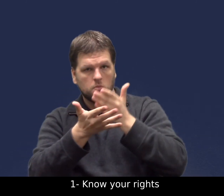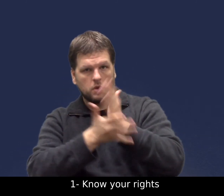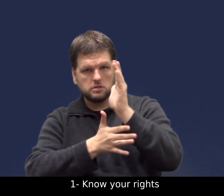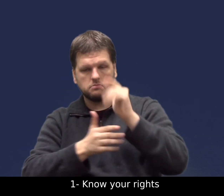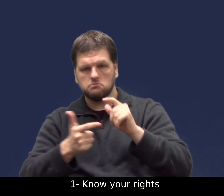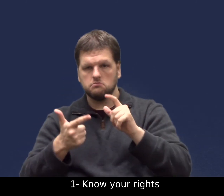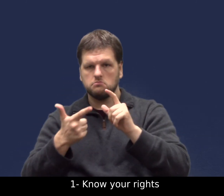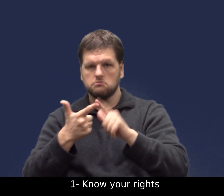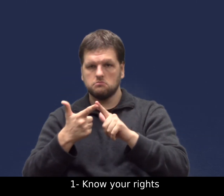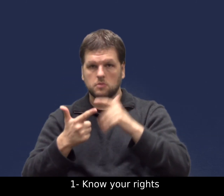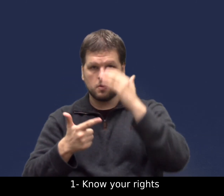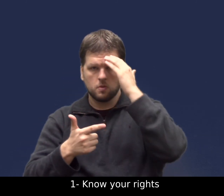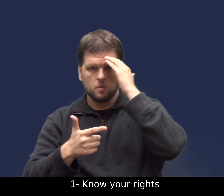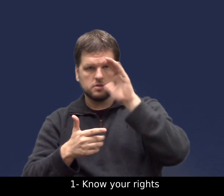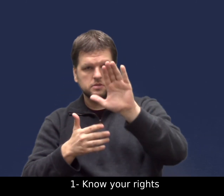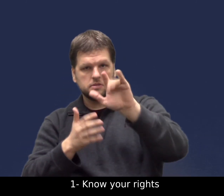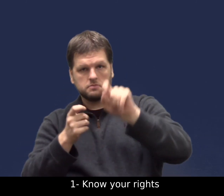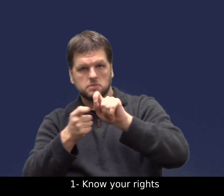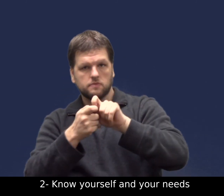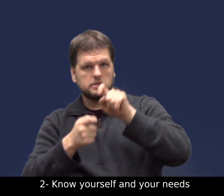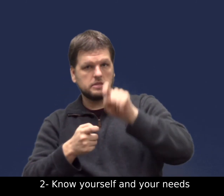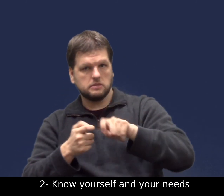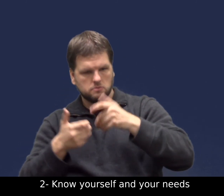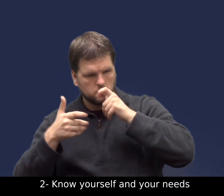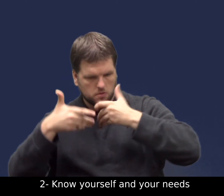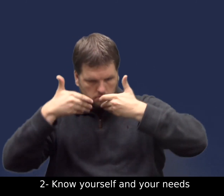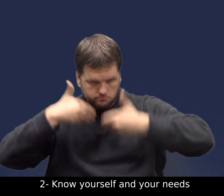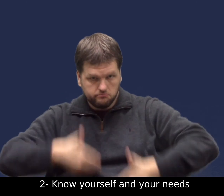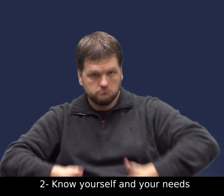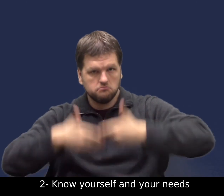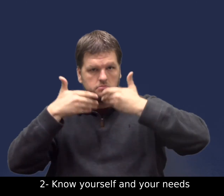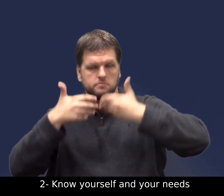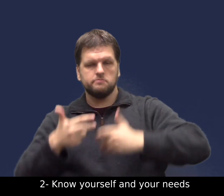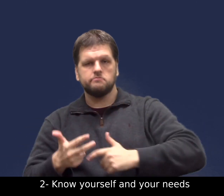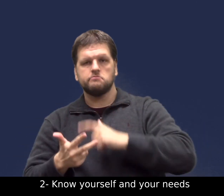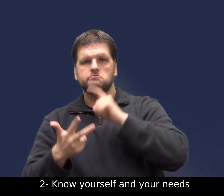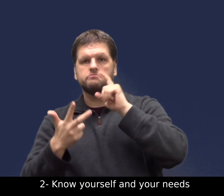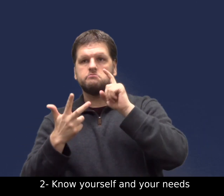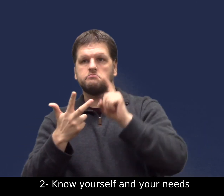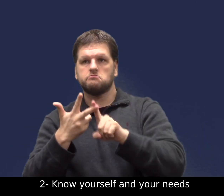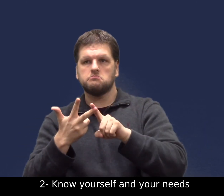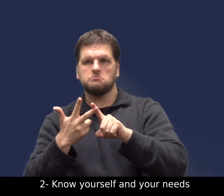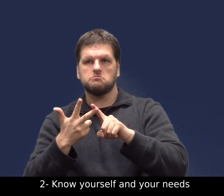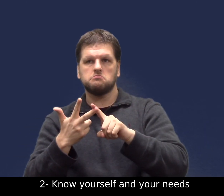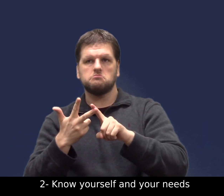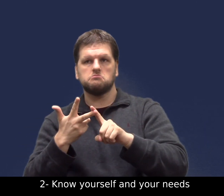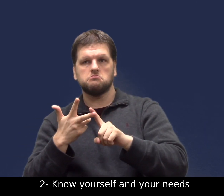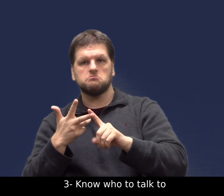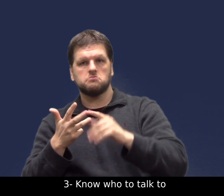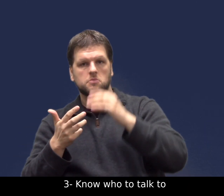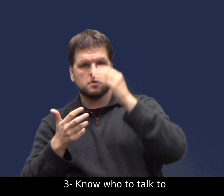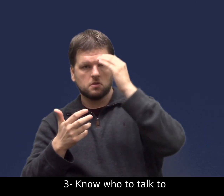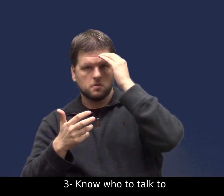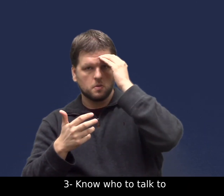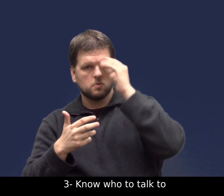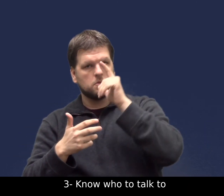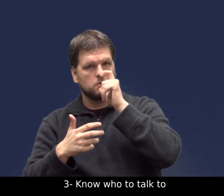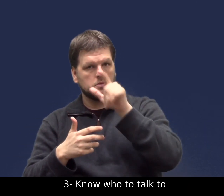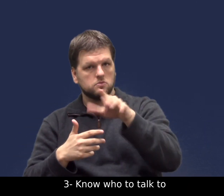1. Know your rights. 2. Know yourself and your needs. 3.